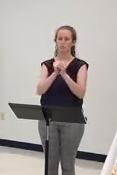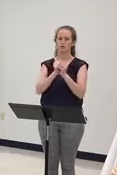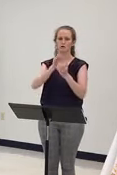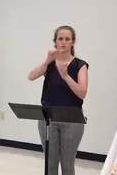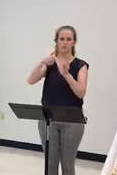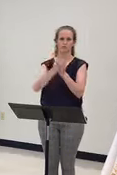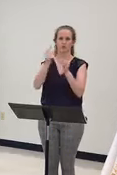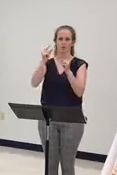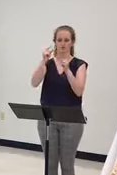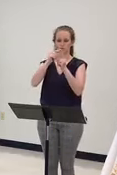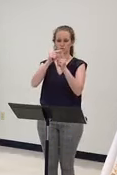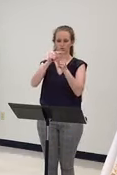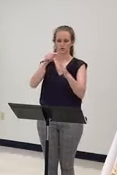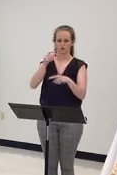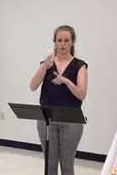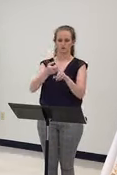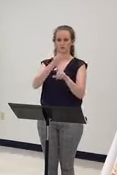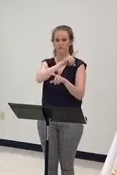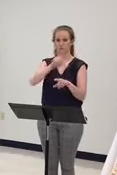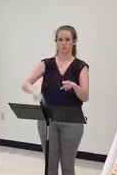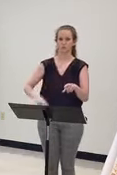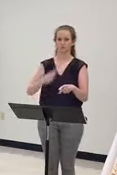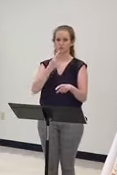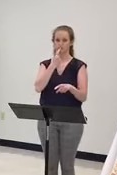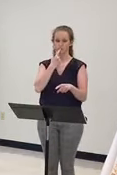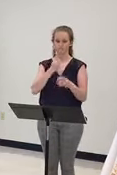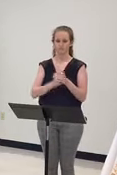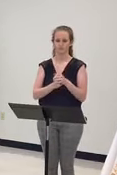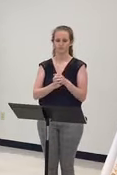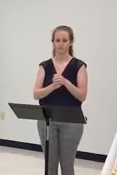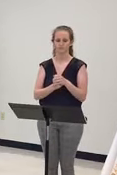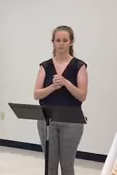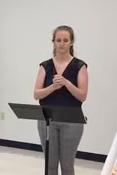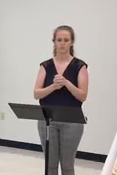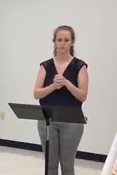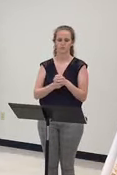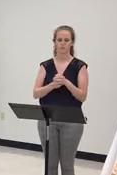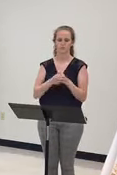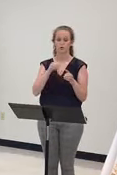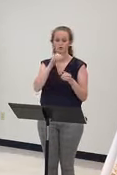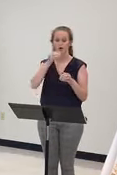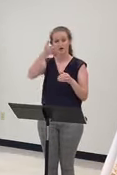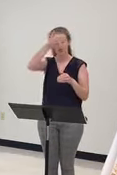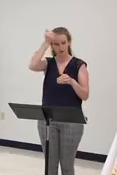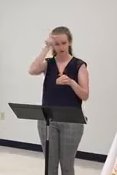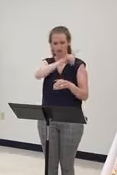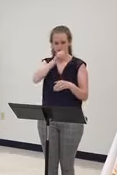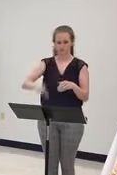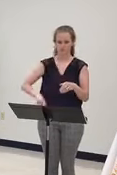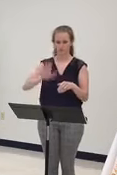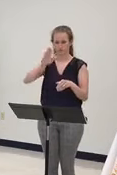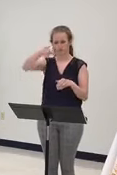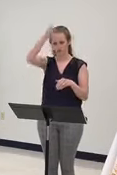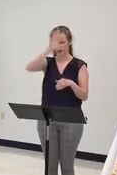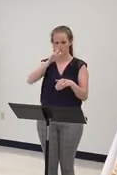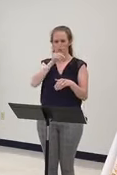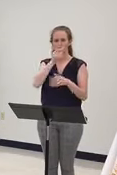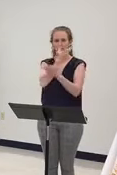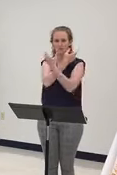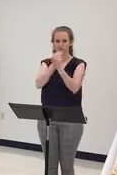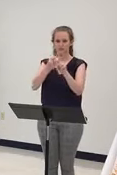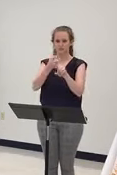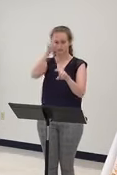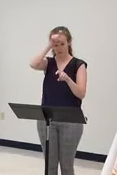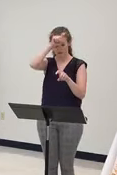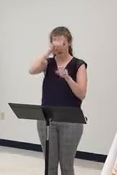that comes forth from the mouth of the Lord. Do not forget the Lord your God, who brought you